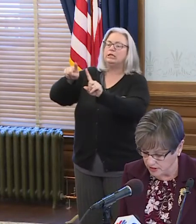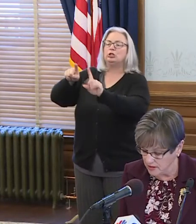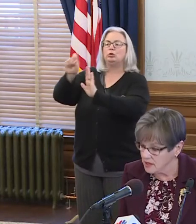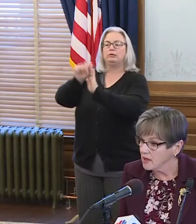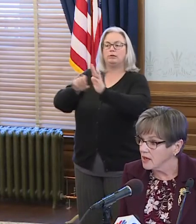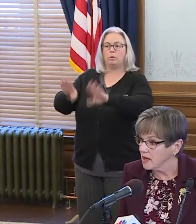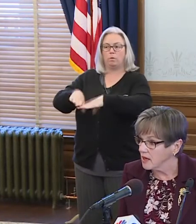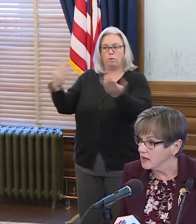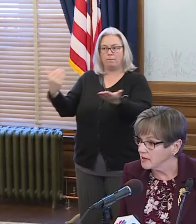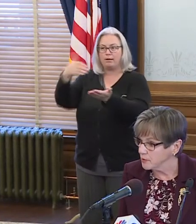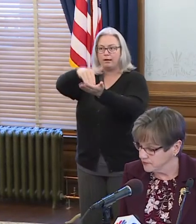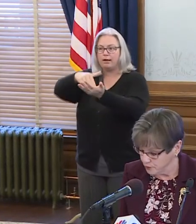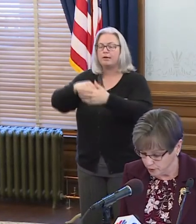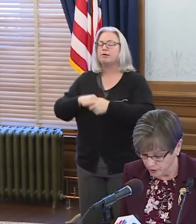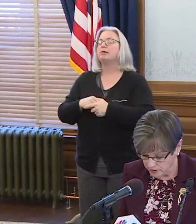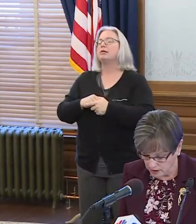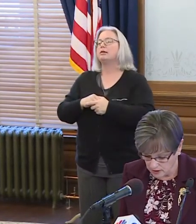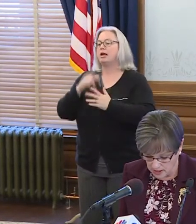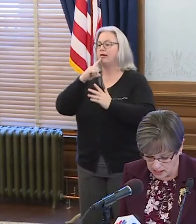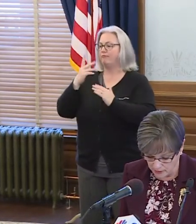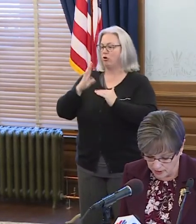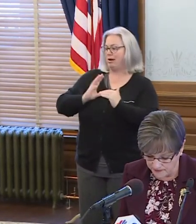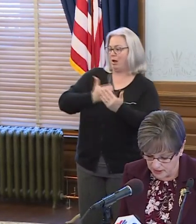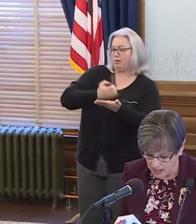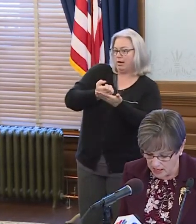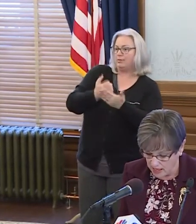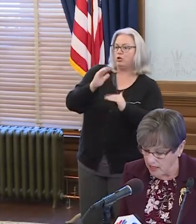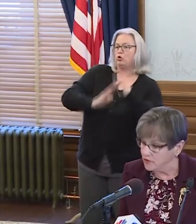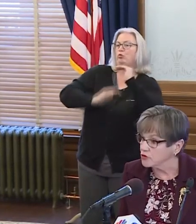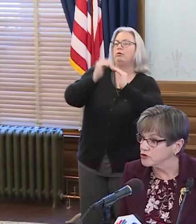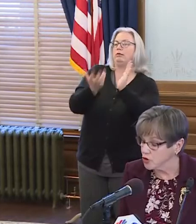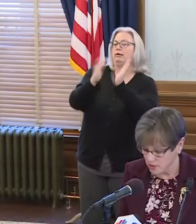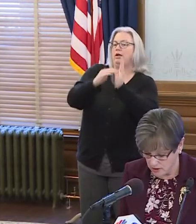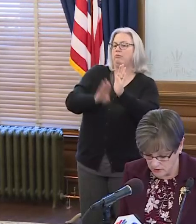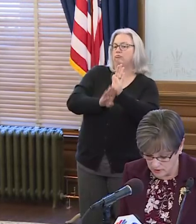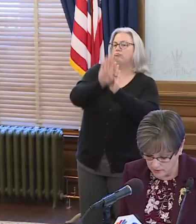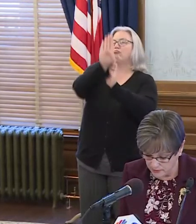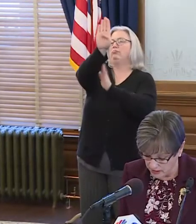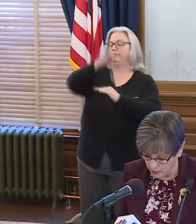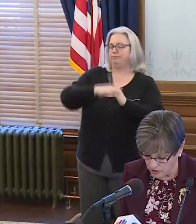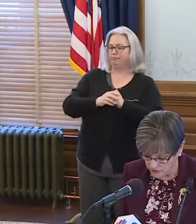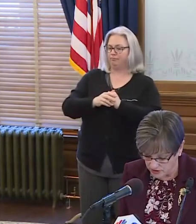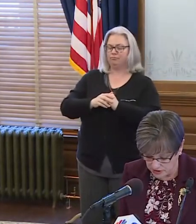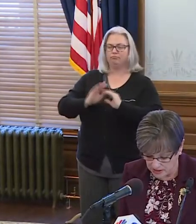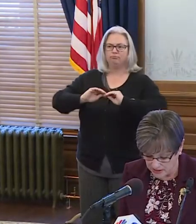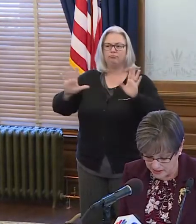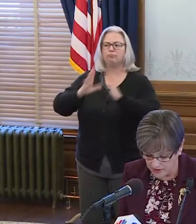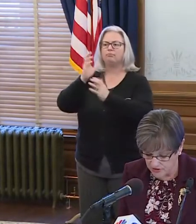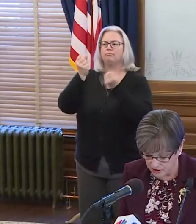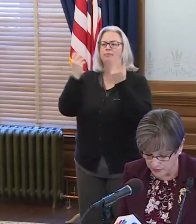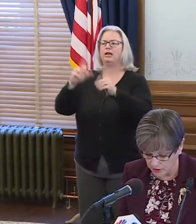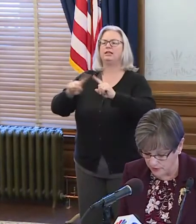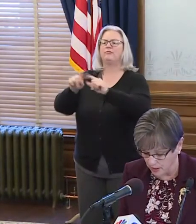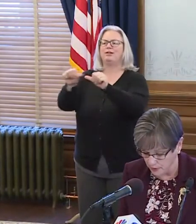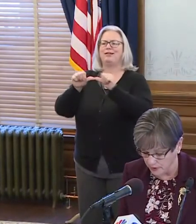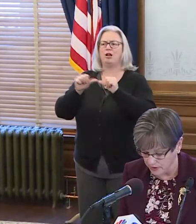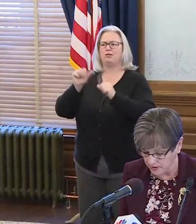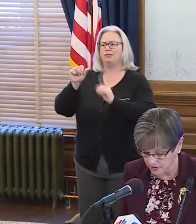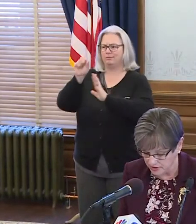the state and rebuilding our economy. And there's no doubt many parts of the state need stepped